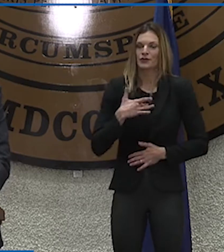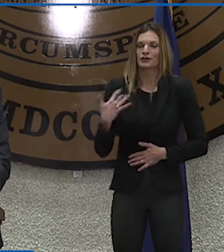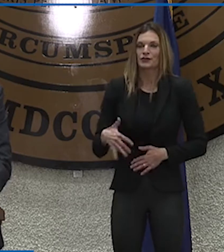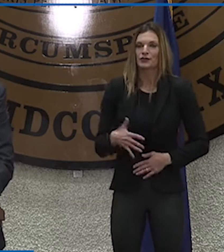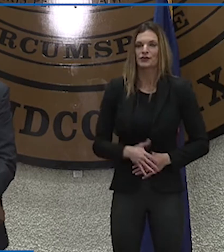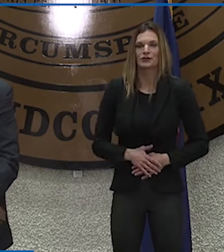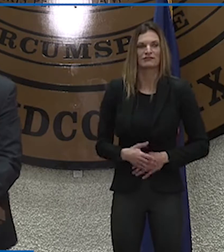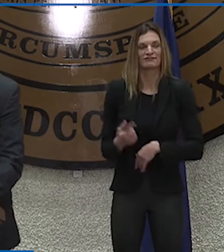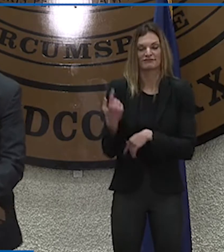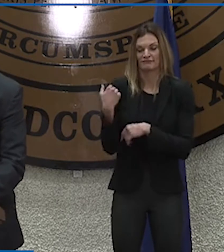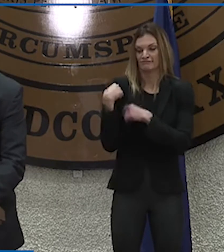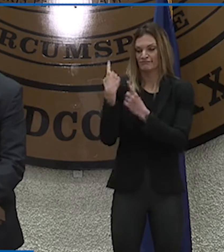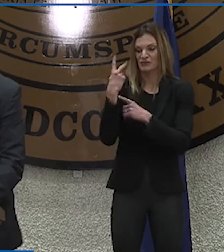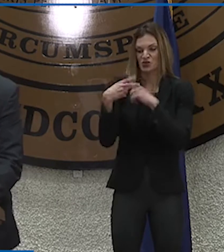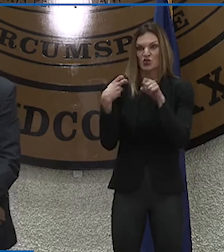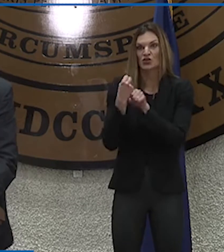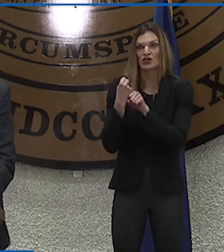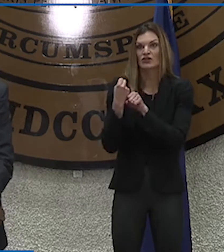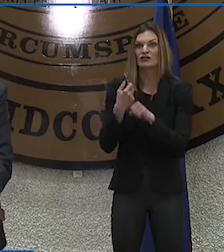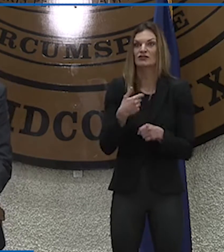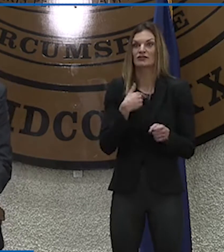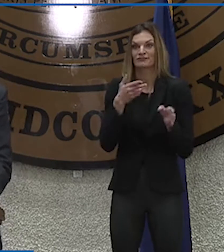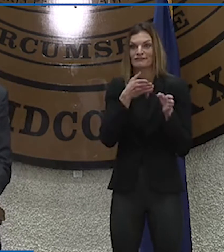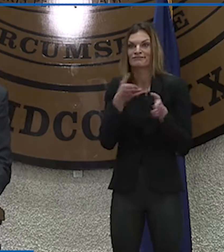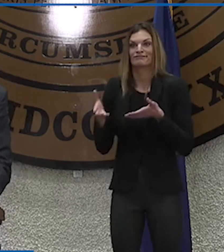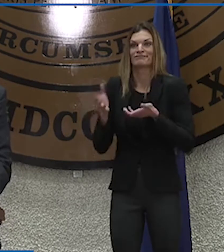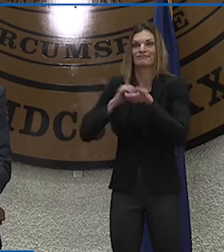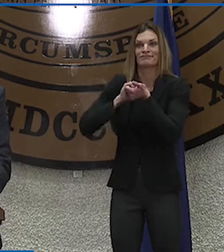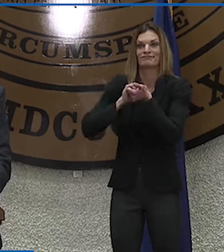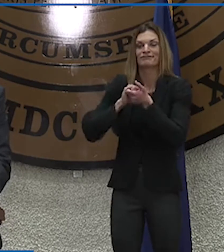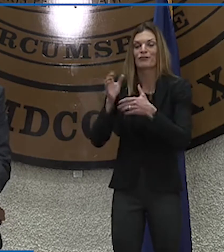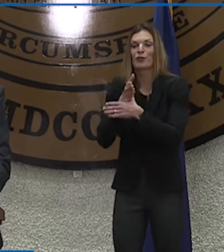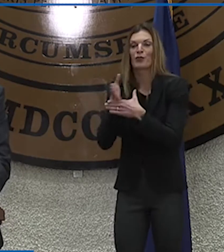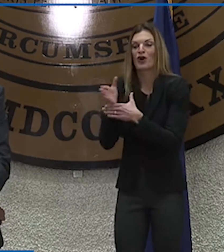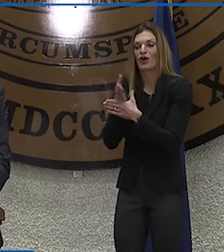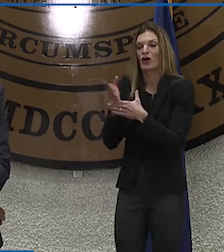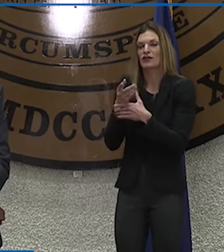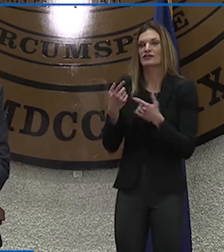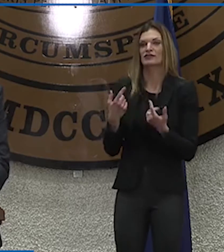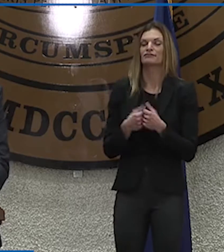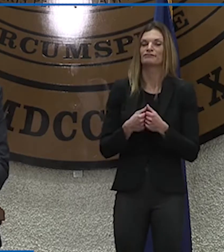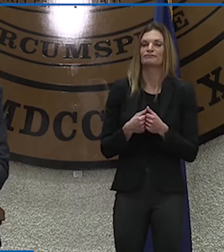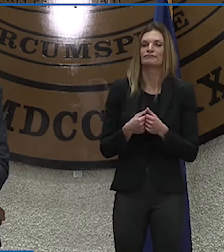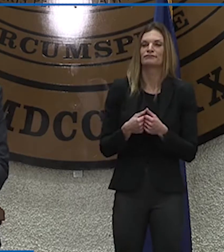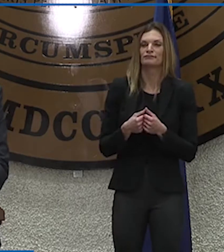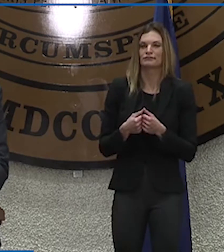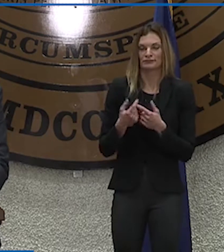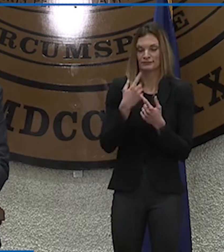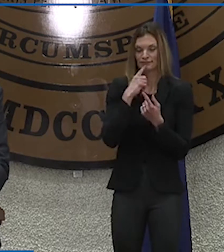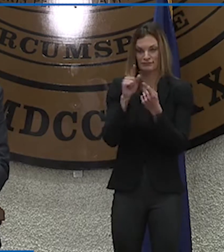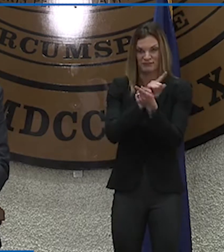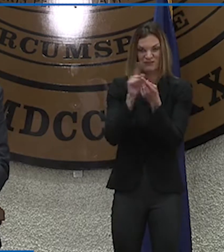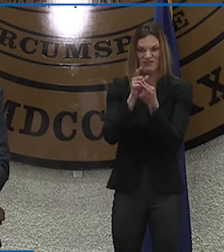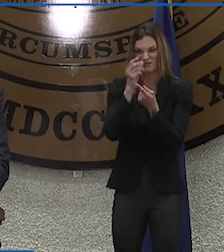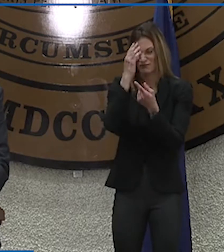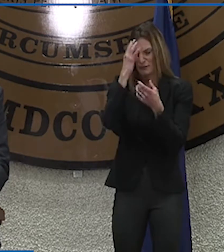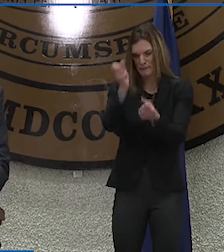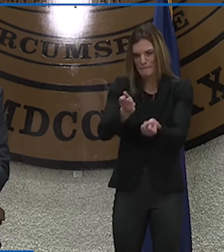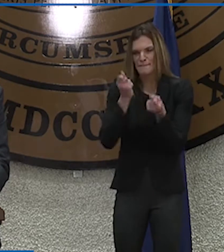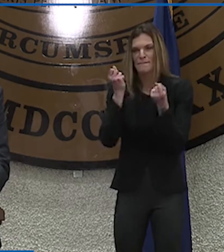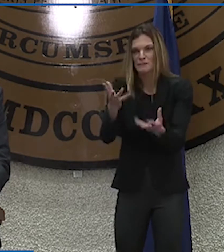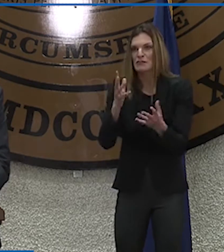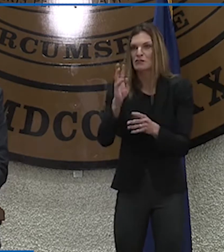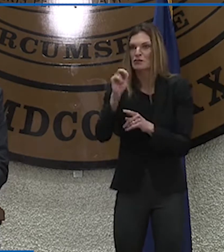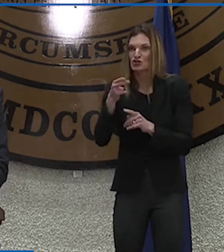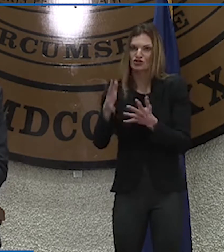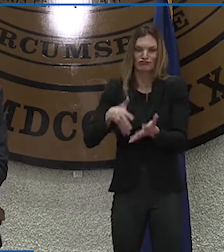Over the last 2 years, our organization and our coalition partners in the Clean Slate campaign have met hundreds of Michiganders who were being held back by old